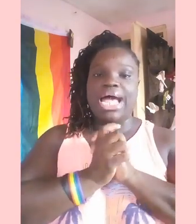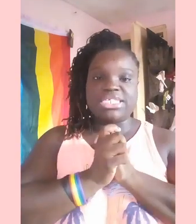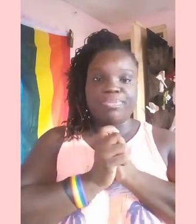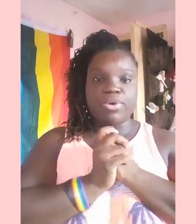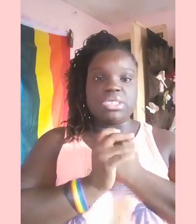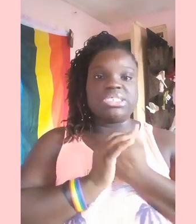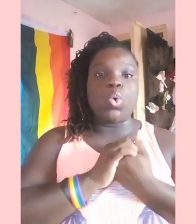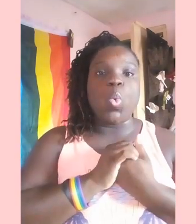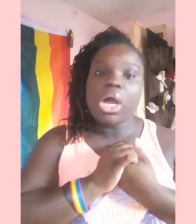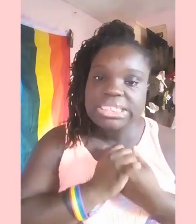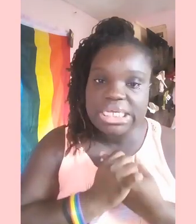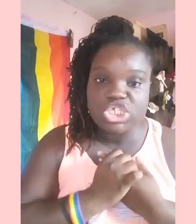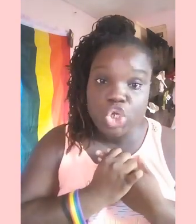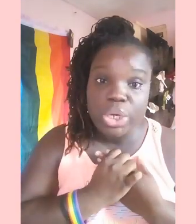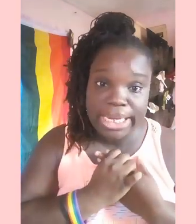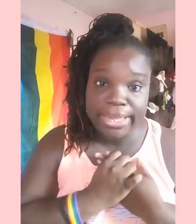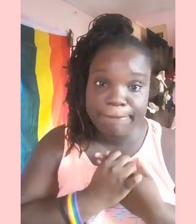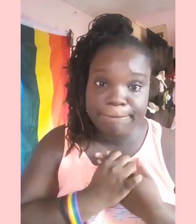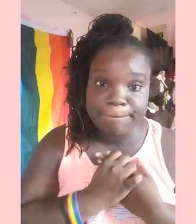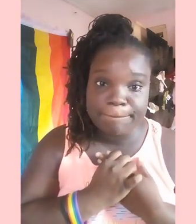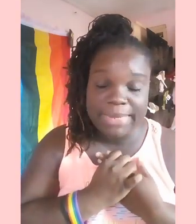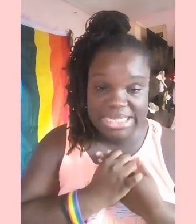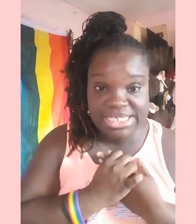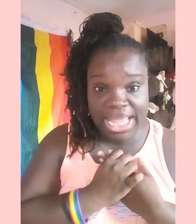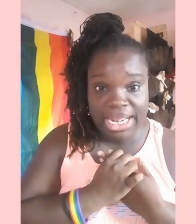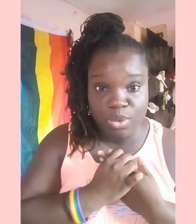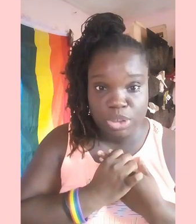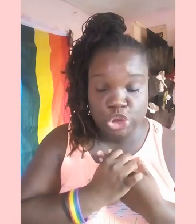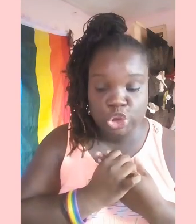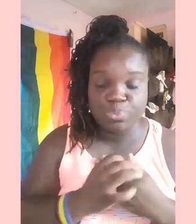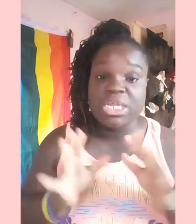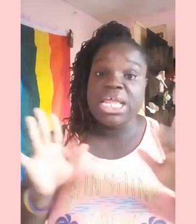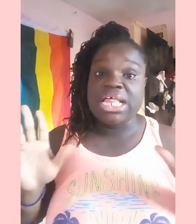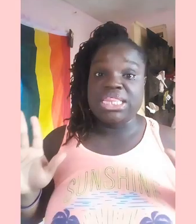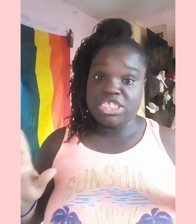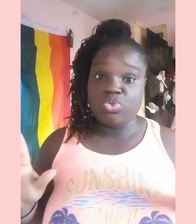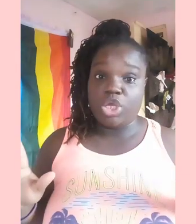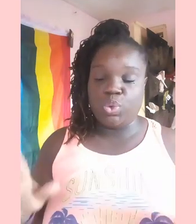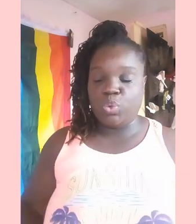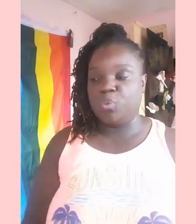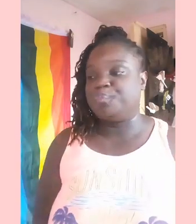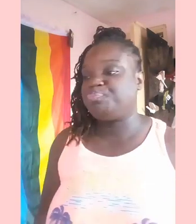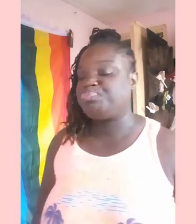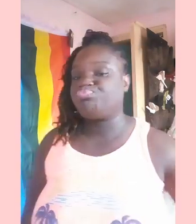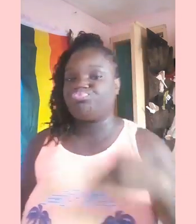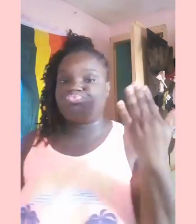ask the person, what is your name in sign language? This is what you do.